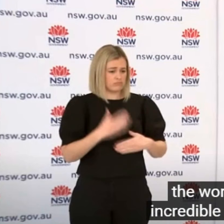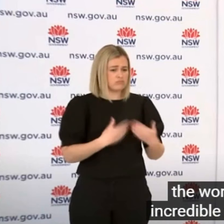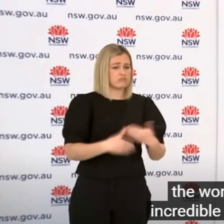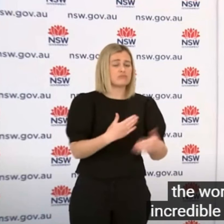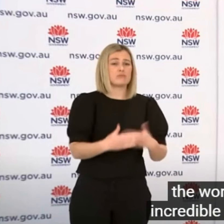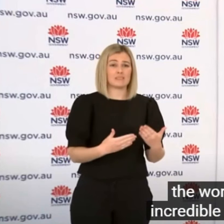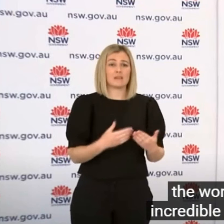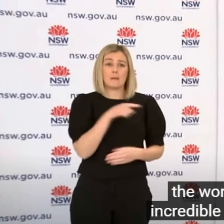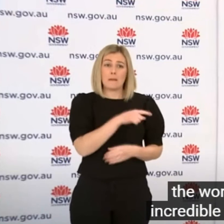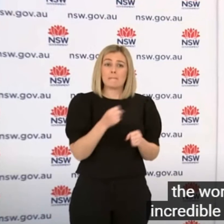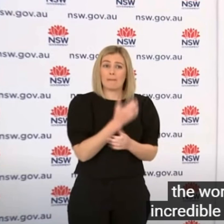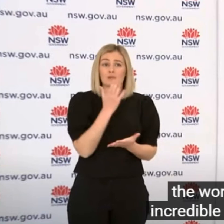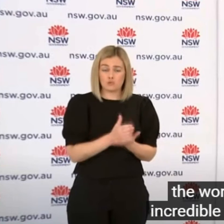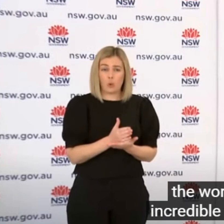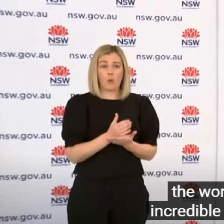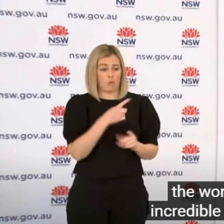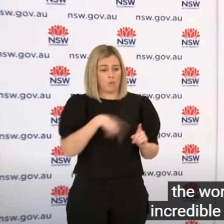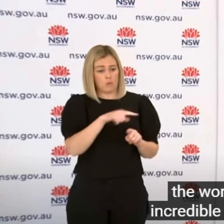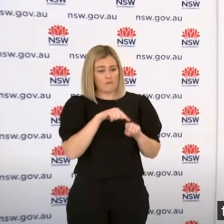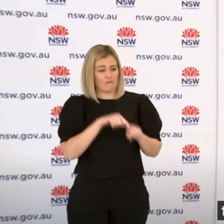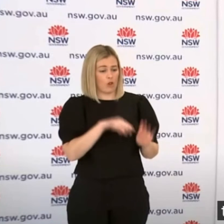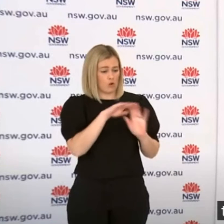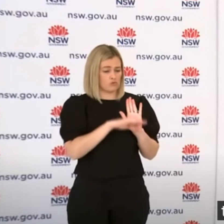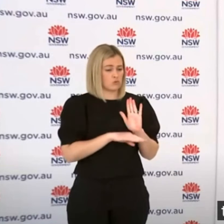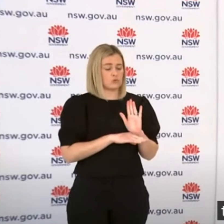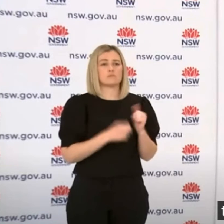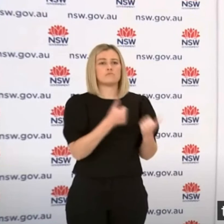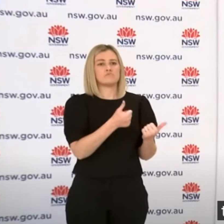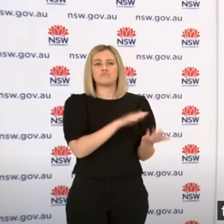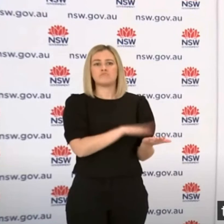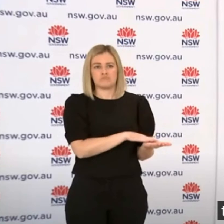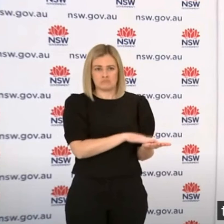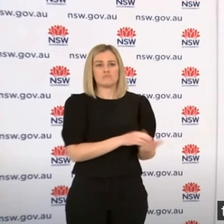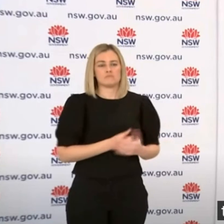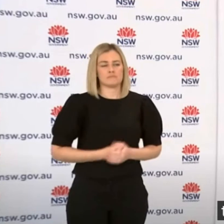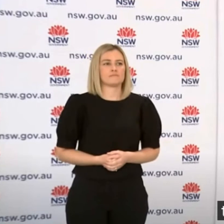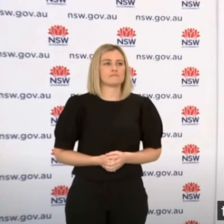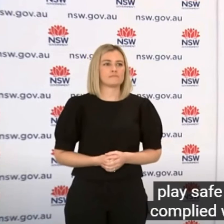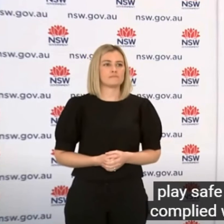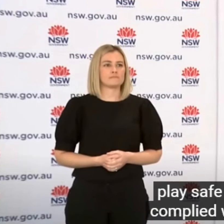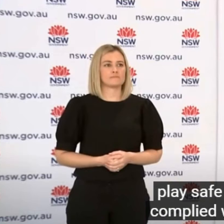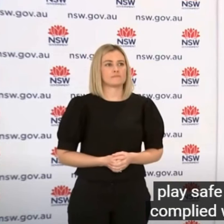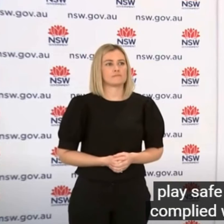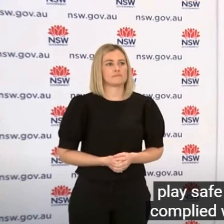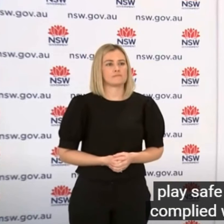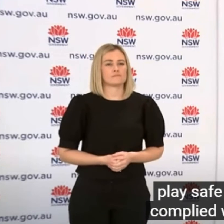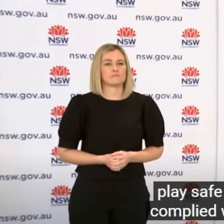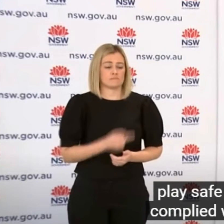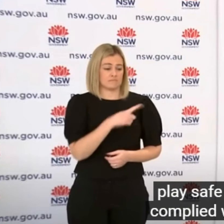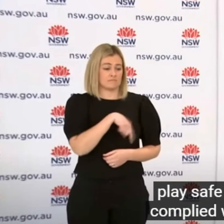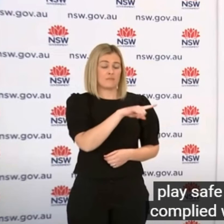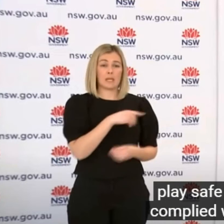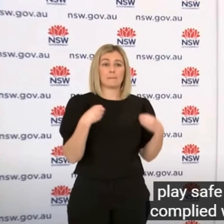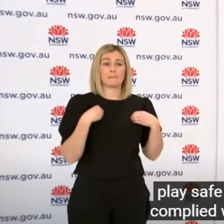their COVID-safe plans are well complied with. They've also taken steps to make sure their